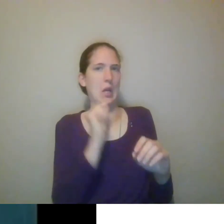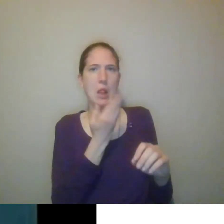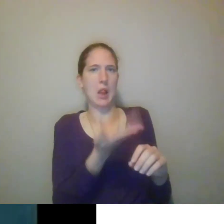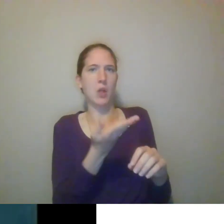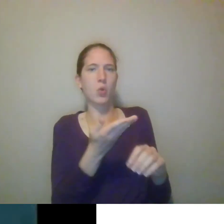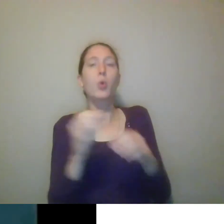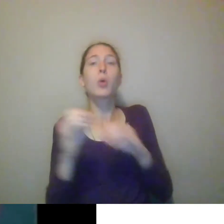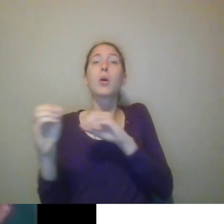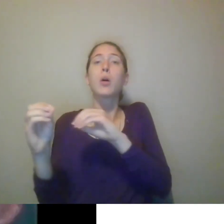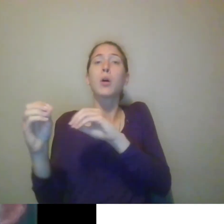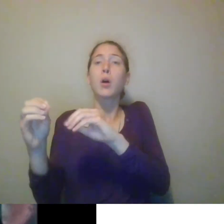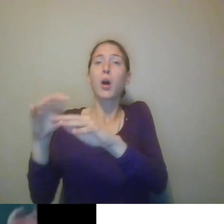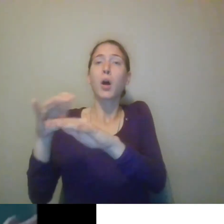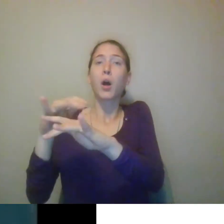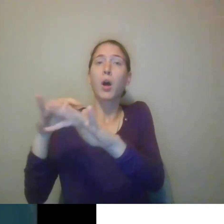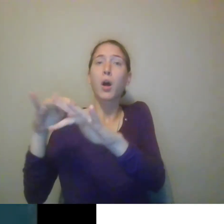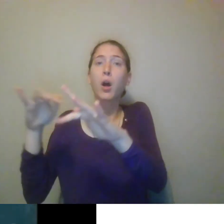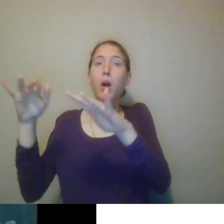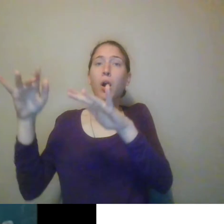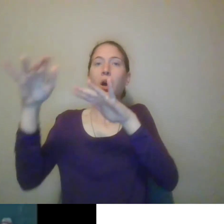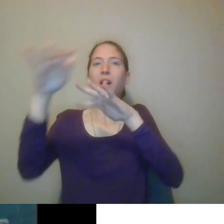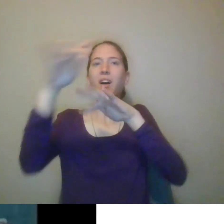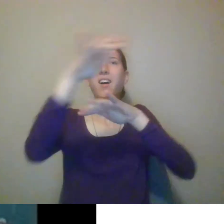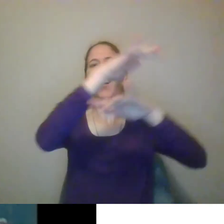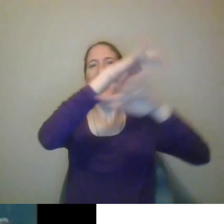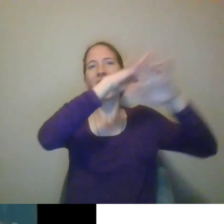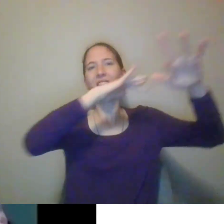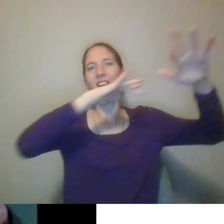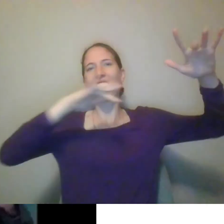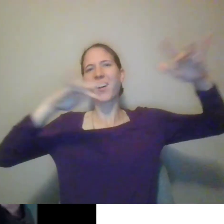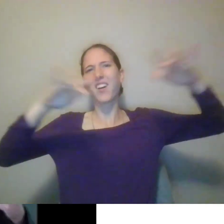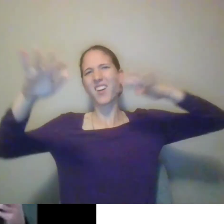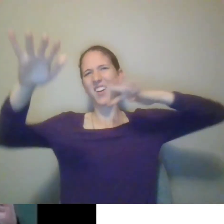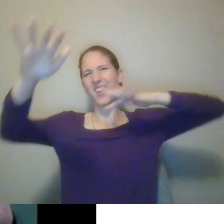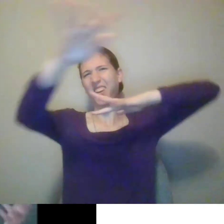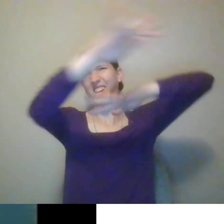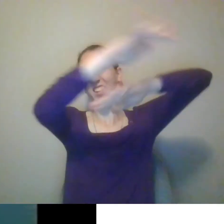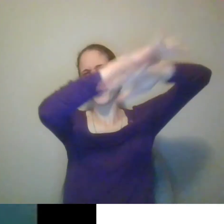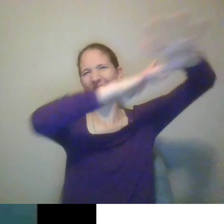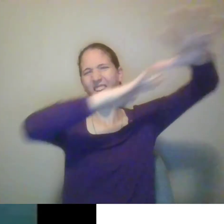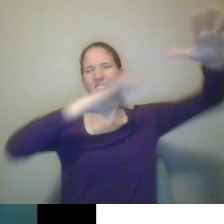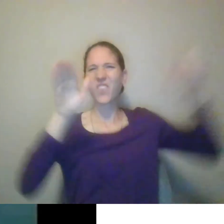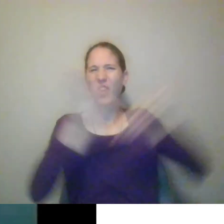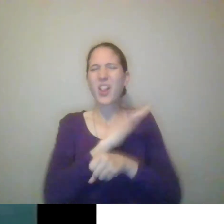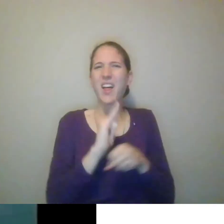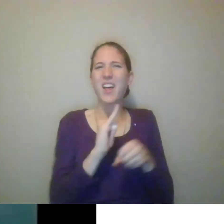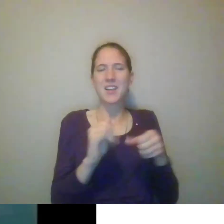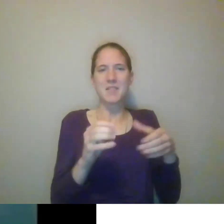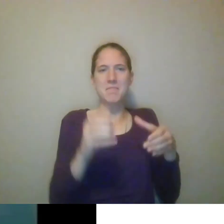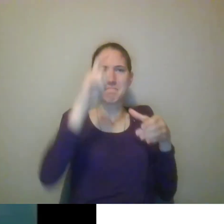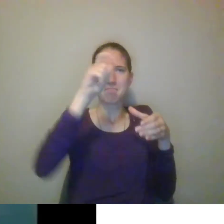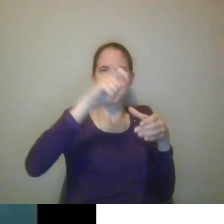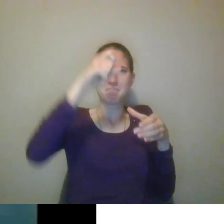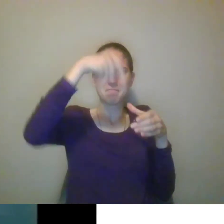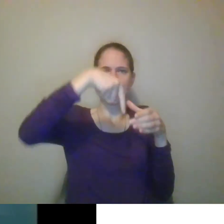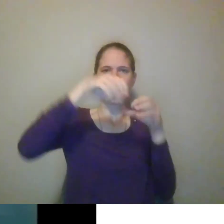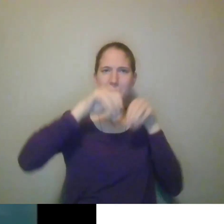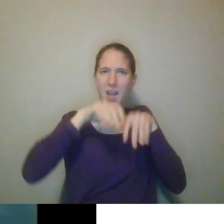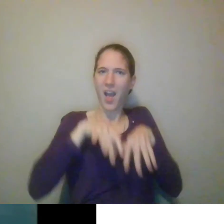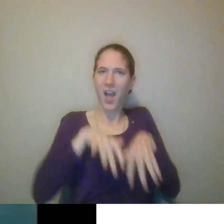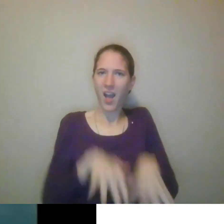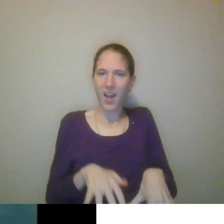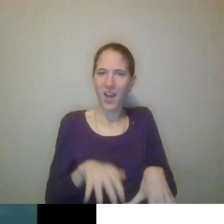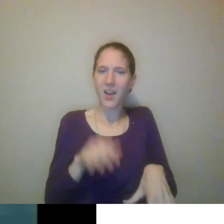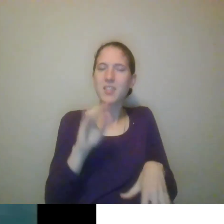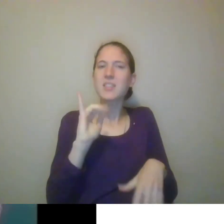away and filling up or trying to fill up the air around you. And your nose will pick it up. That's diffusion. It's the same thing. It's the